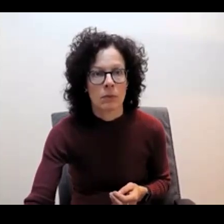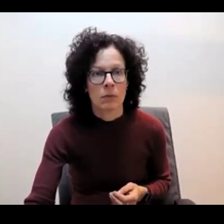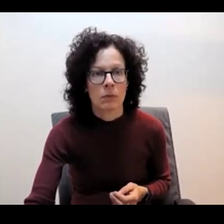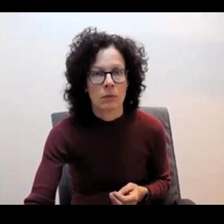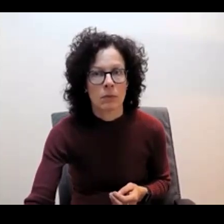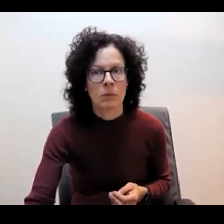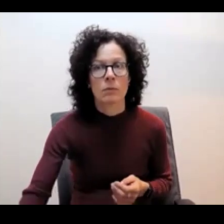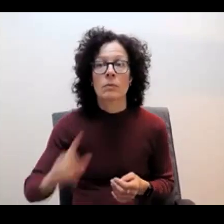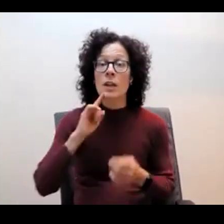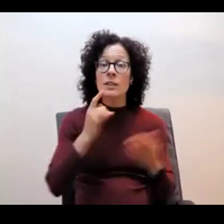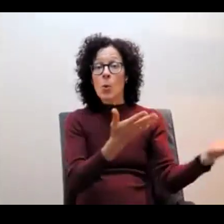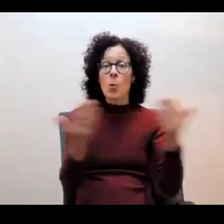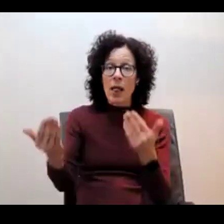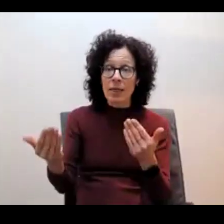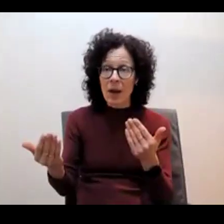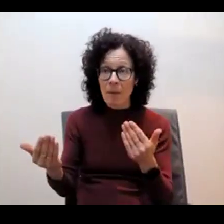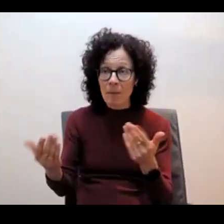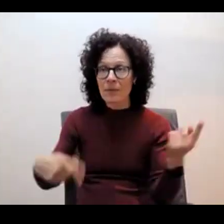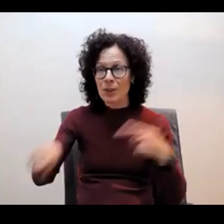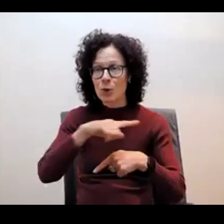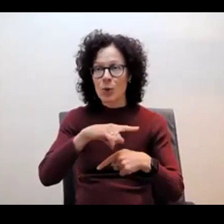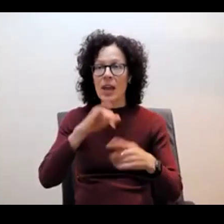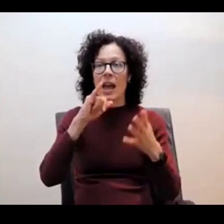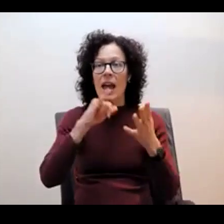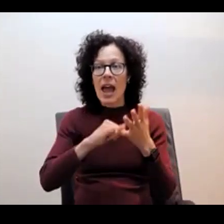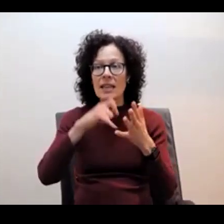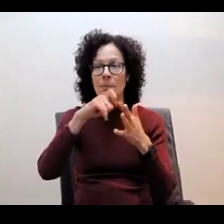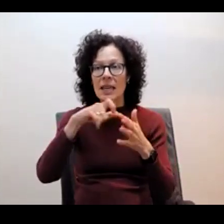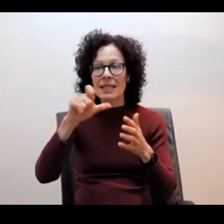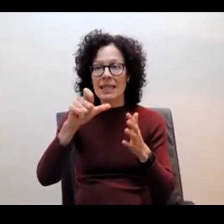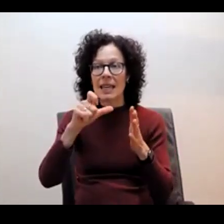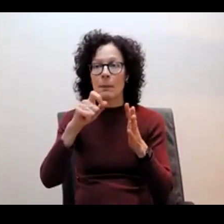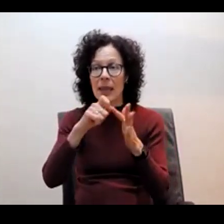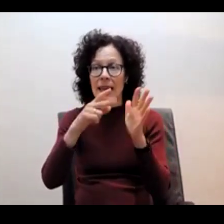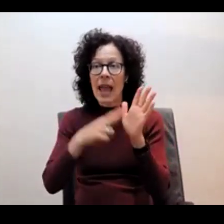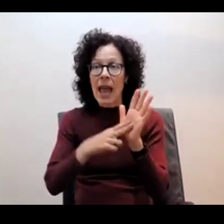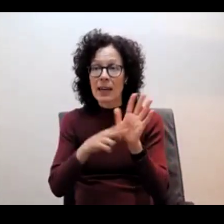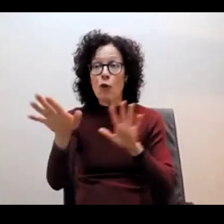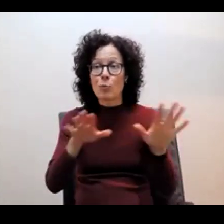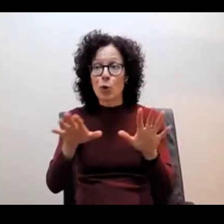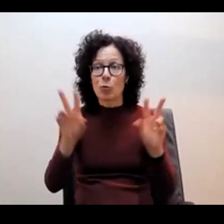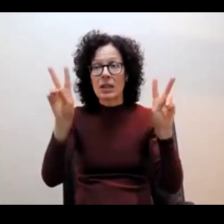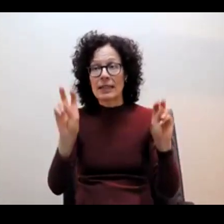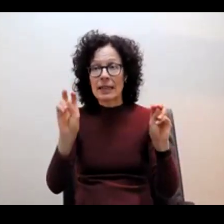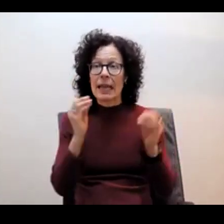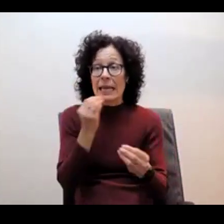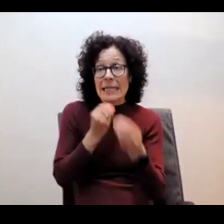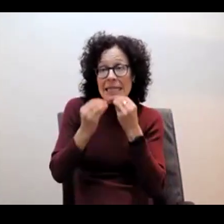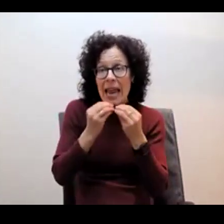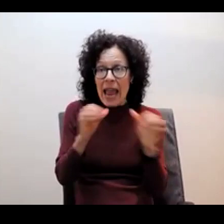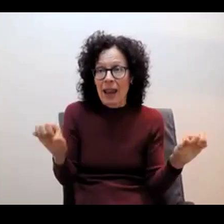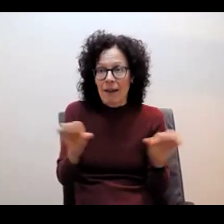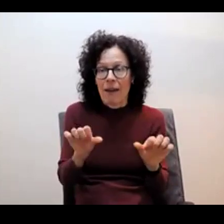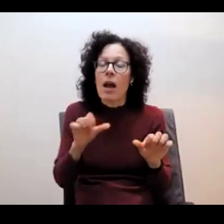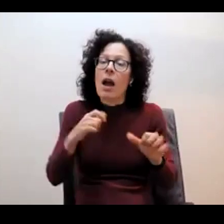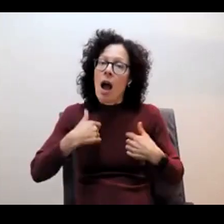So welcome everyone to the SPCPN movement snack. I will be doing some of the technical kind